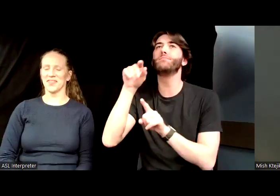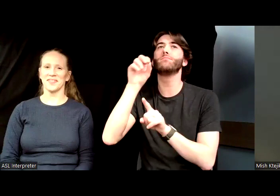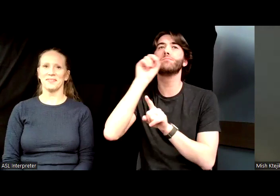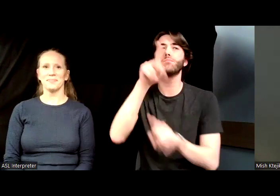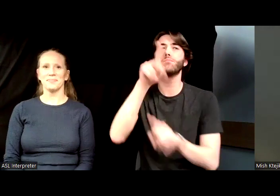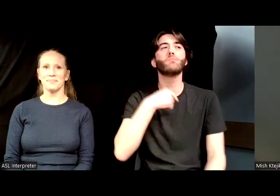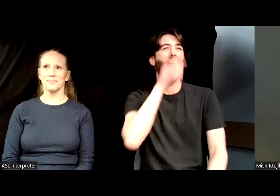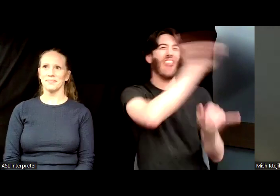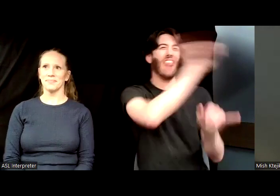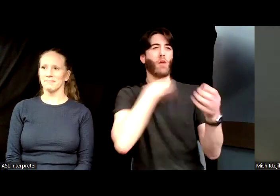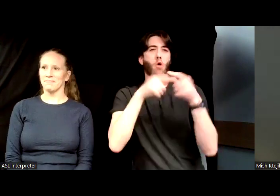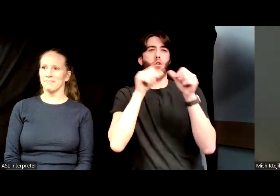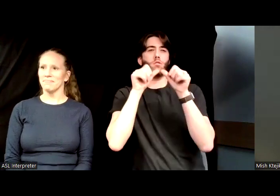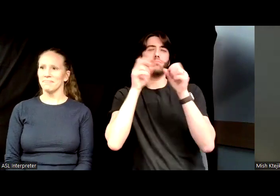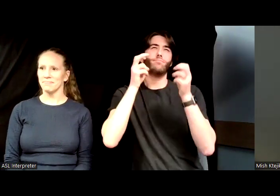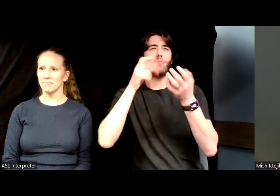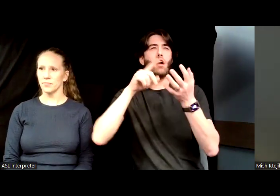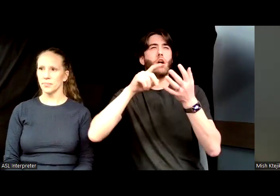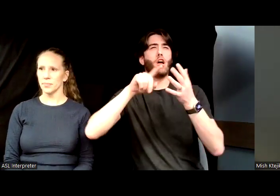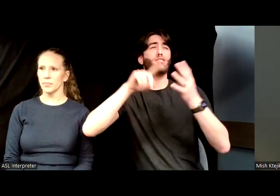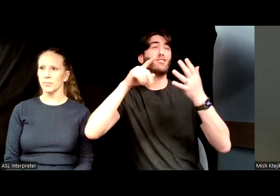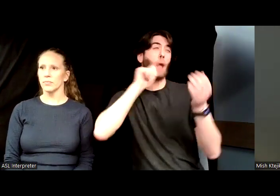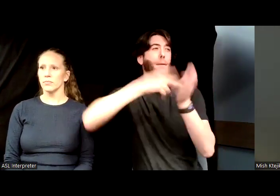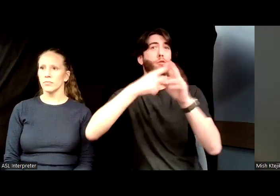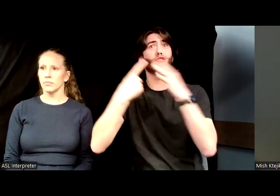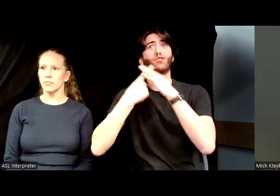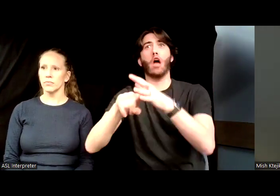Anyway, my name is Jack. This is Jack.